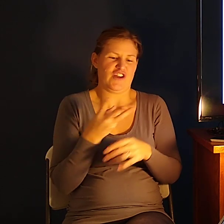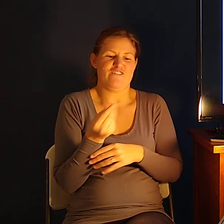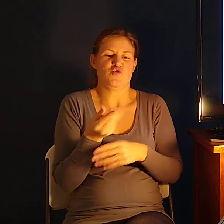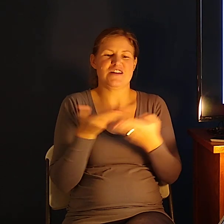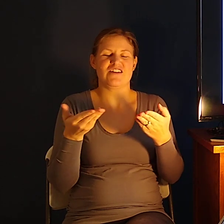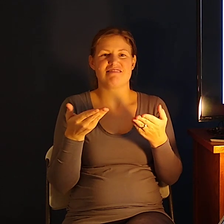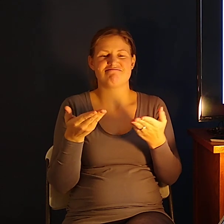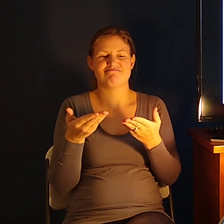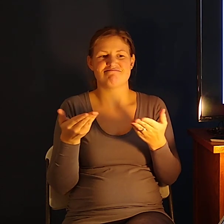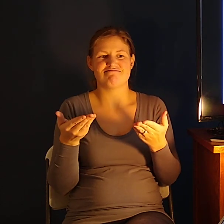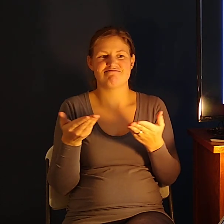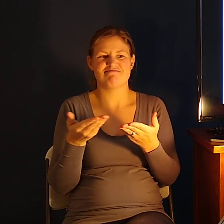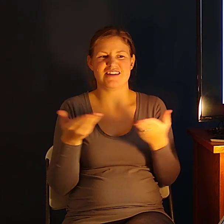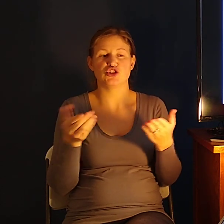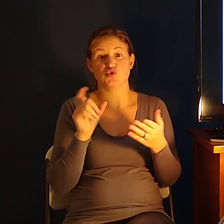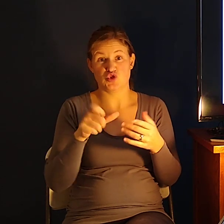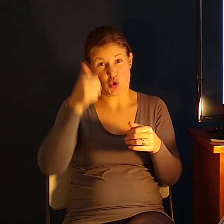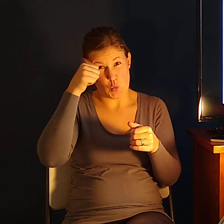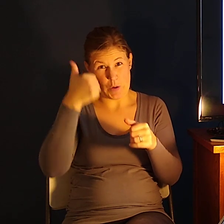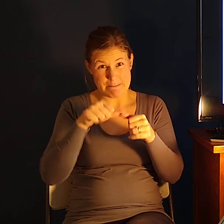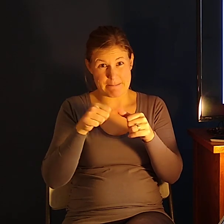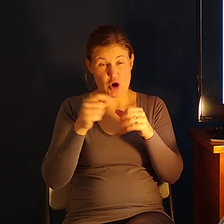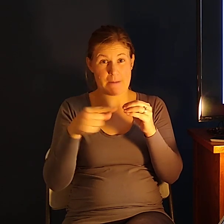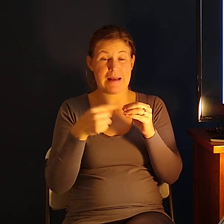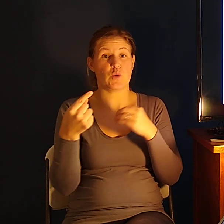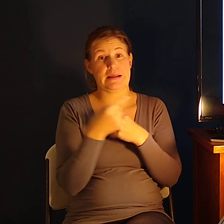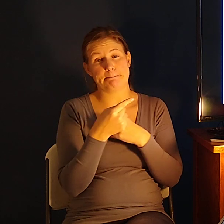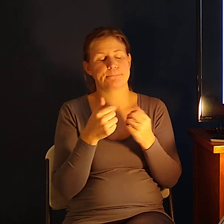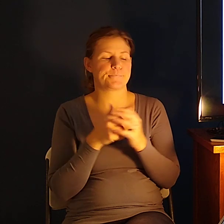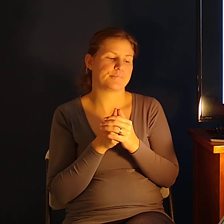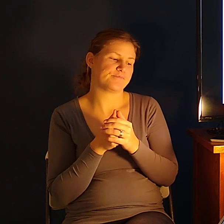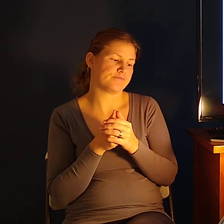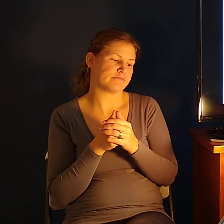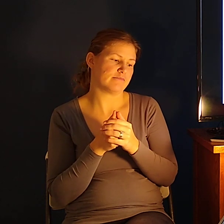that you should remember about him is that he invented what's